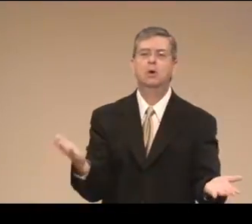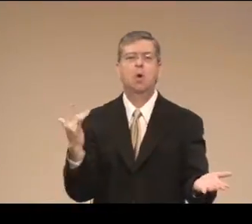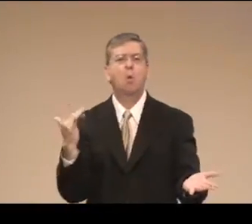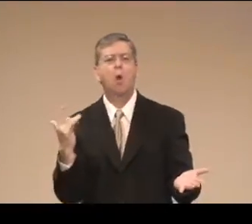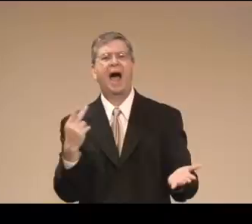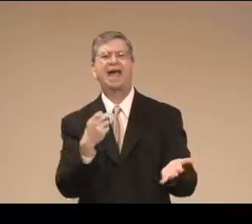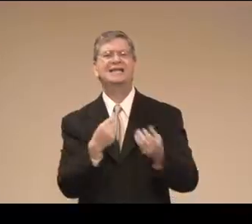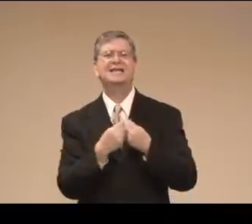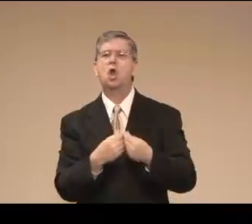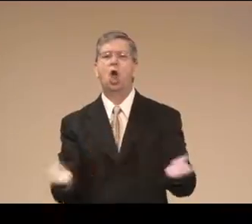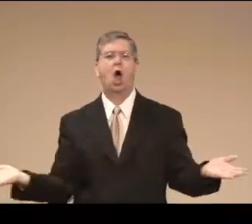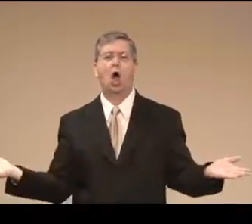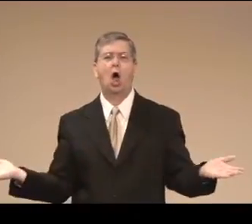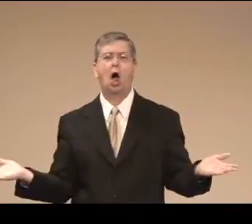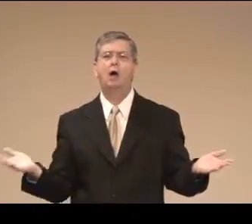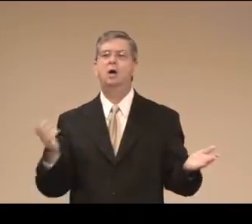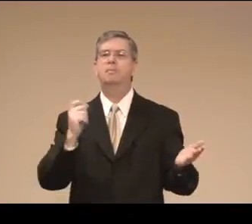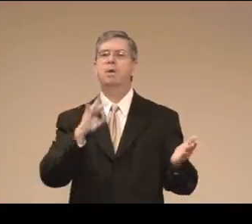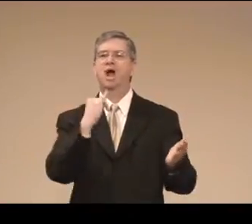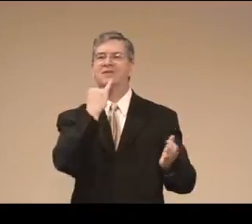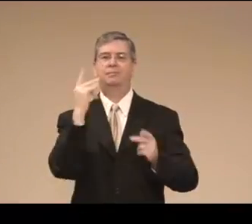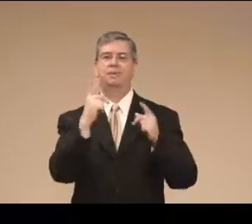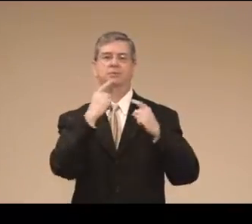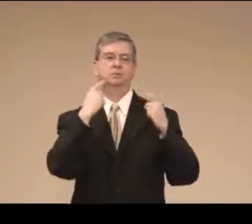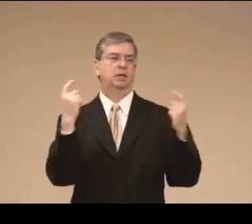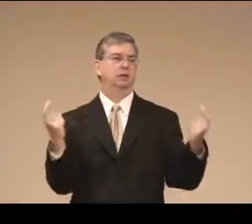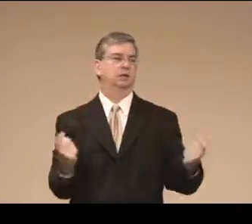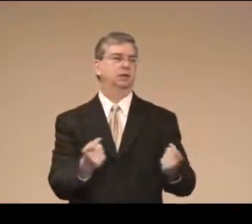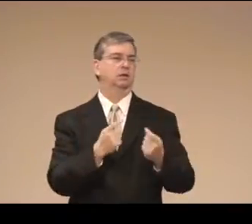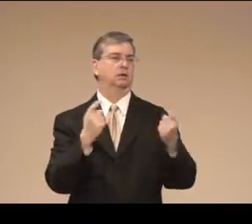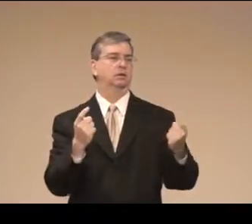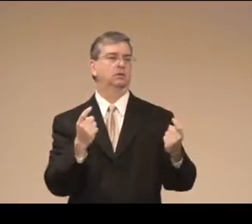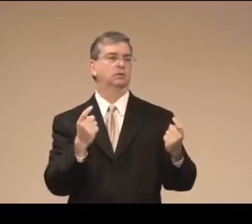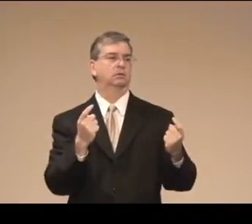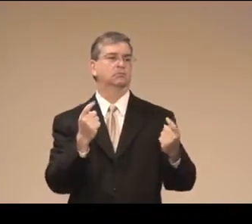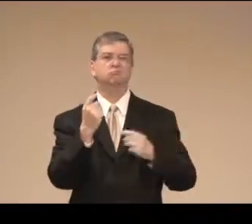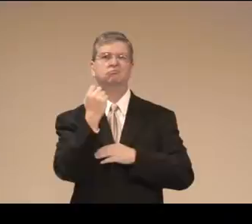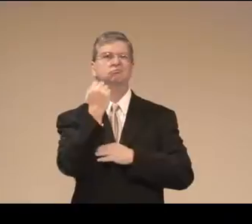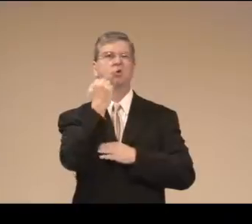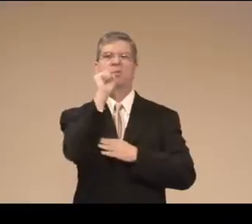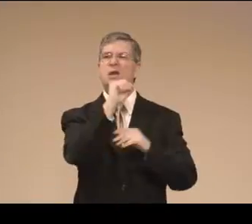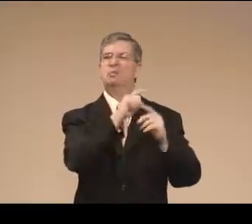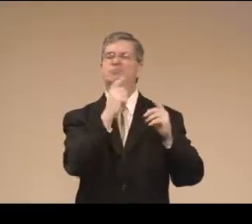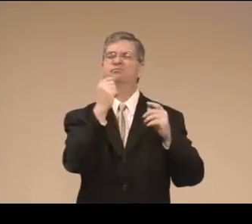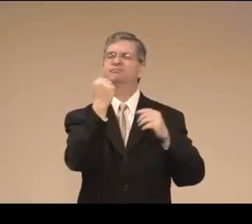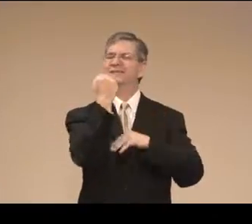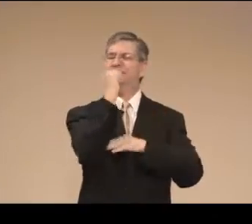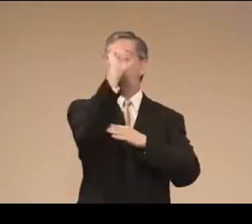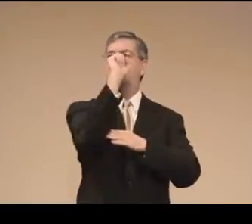They felt completely lost and worthless. But it was all because of their sin.